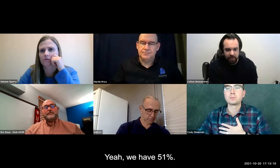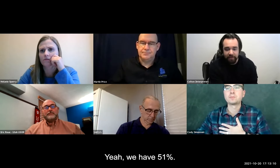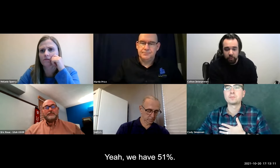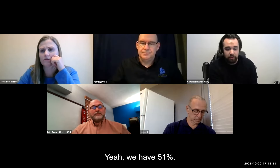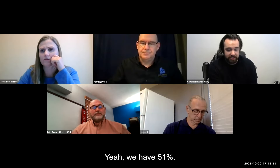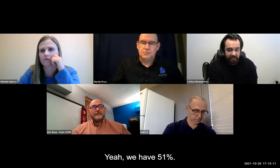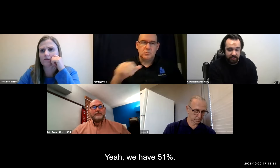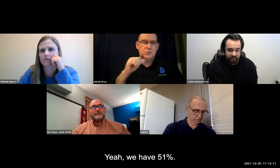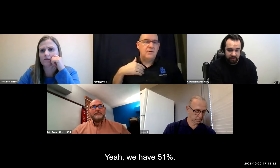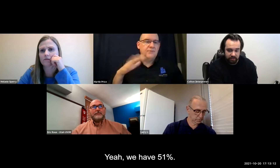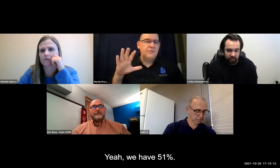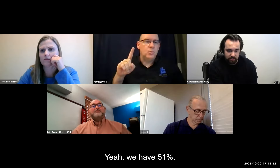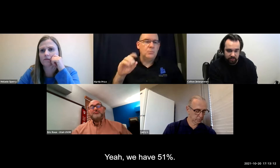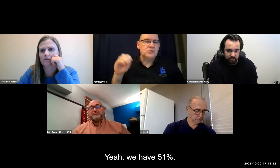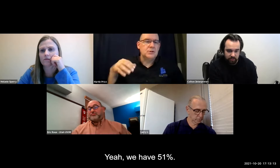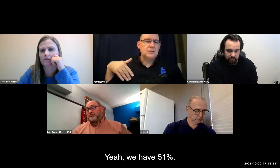Yeah, we have 51%.